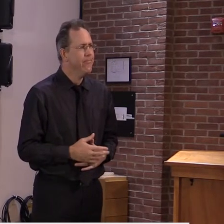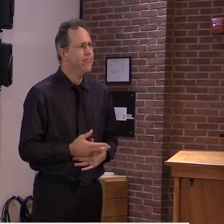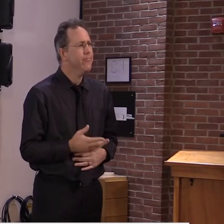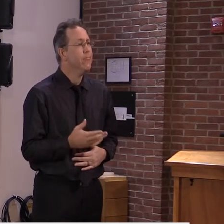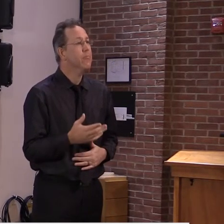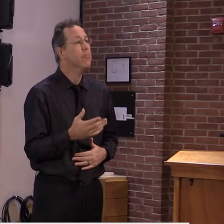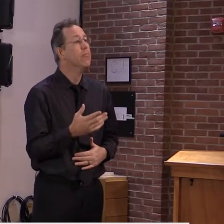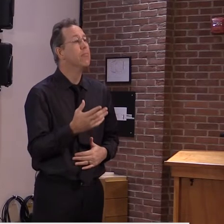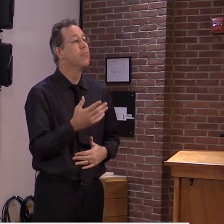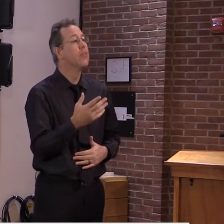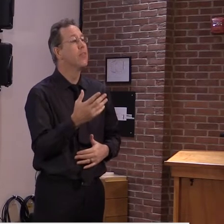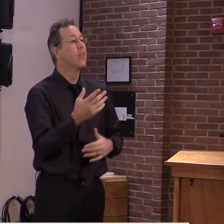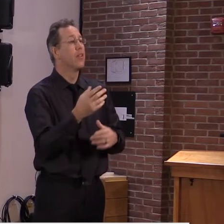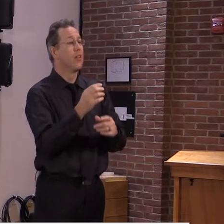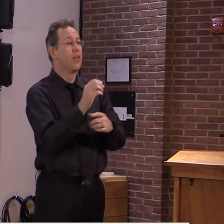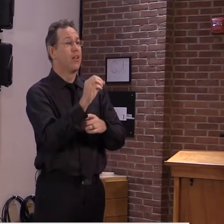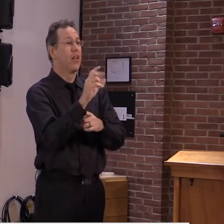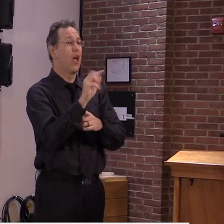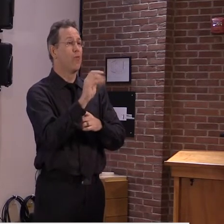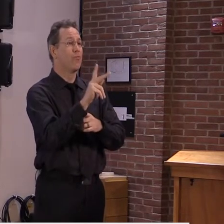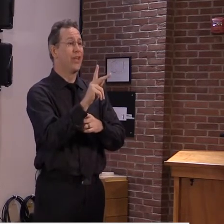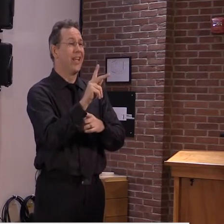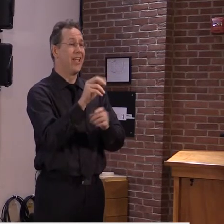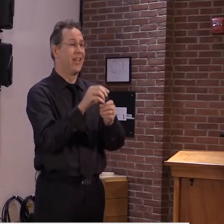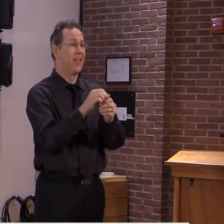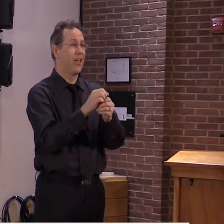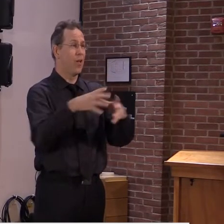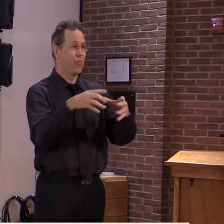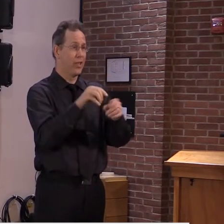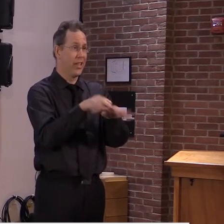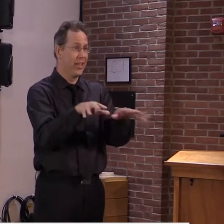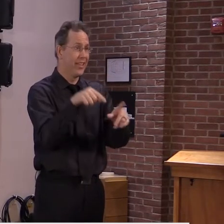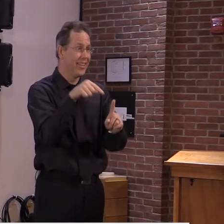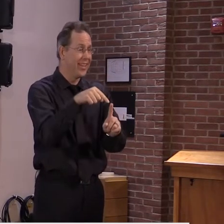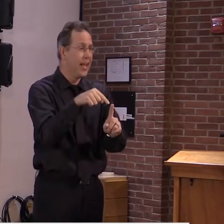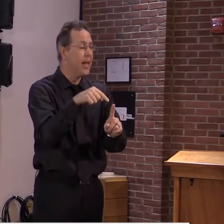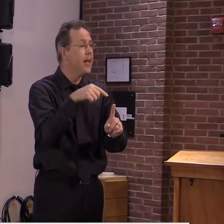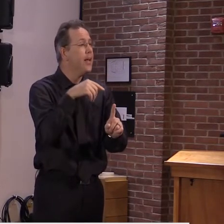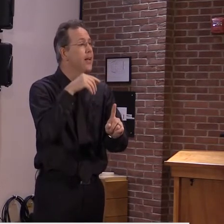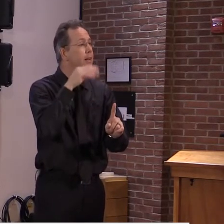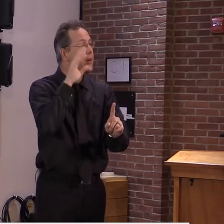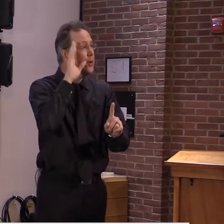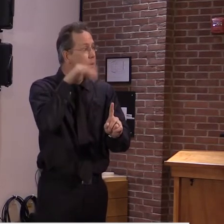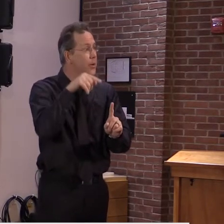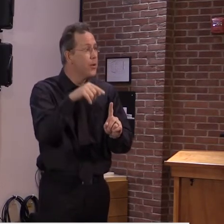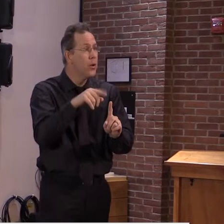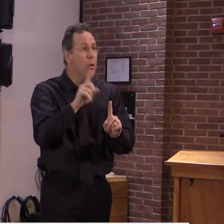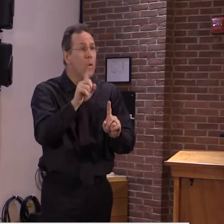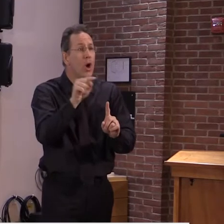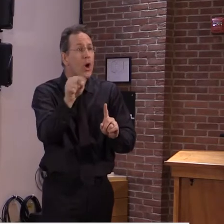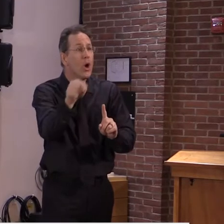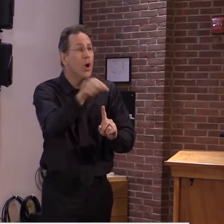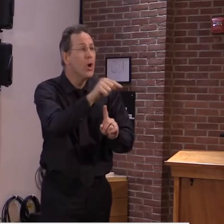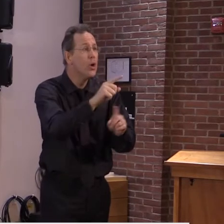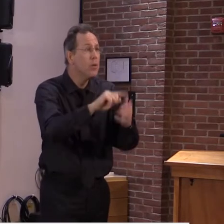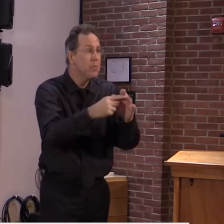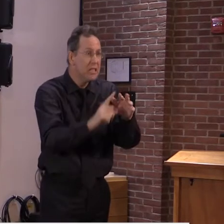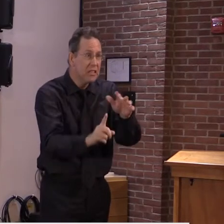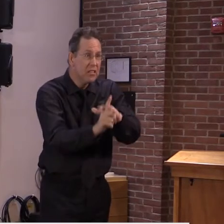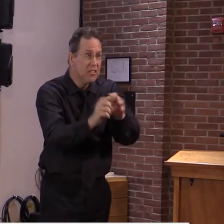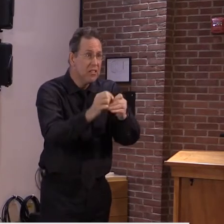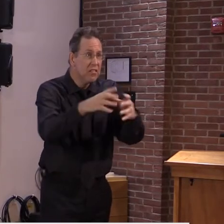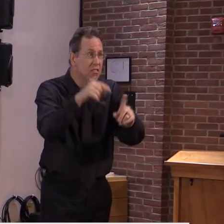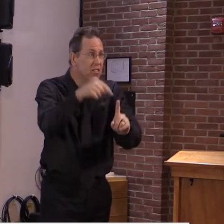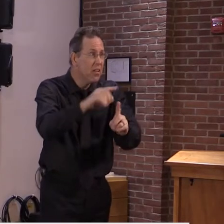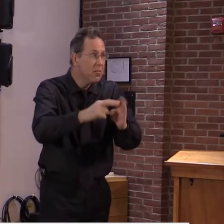by a specific criteria, whether it be where it is or what the number associated with it